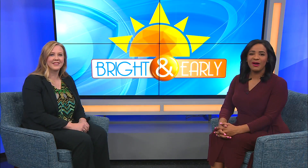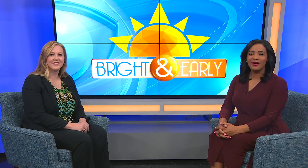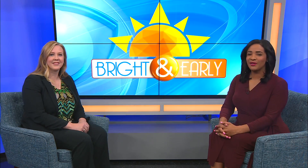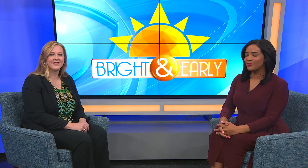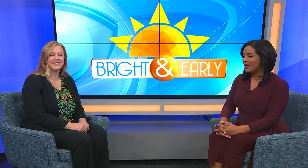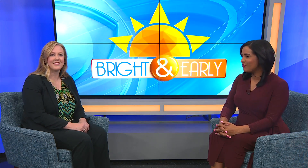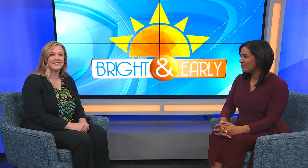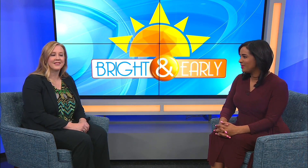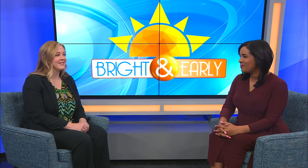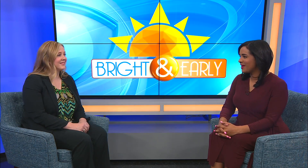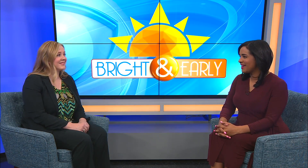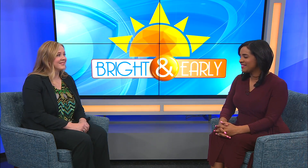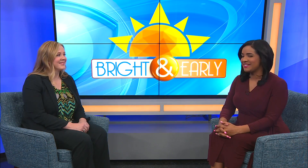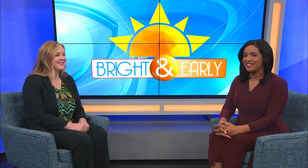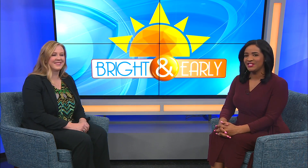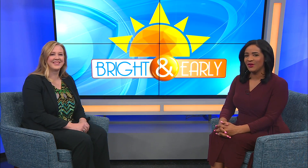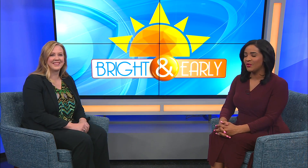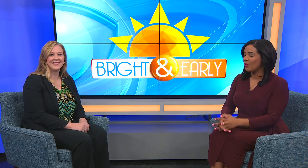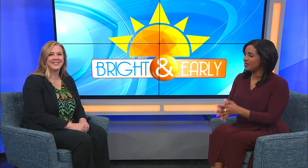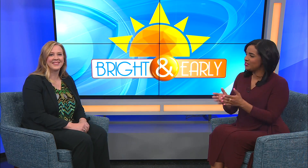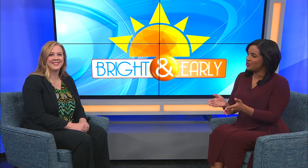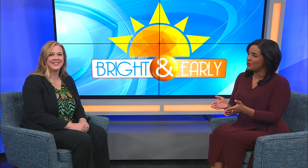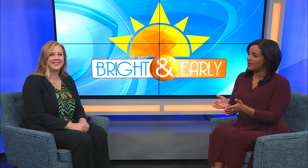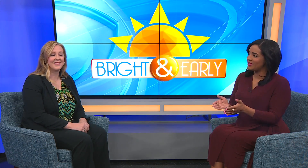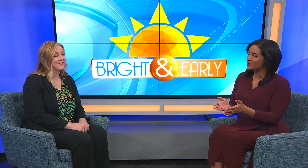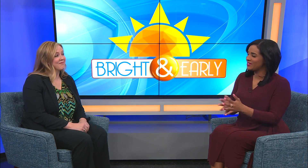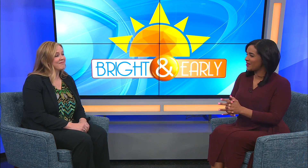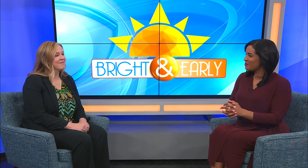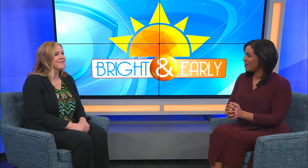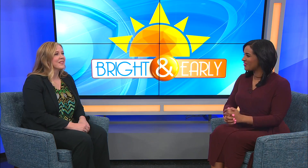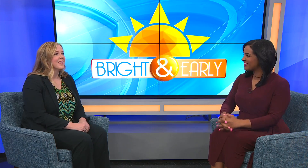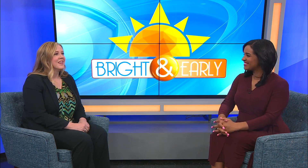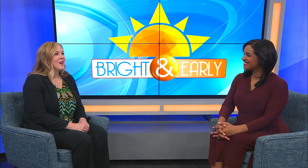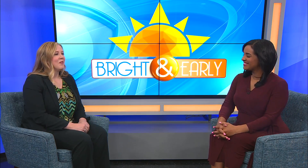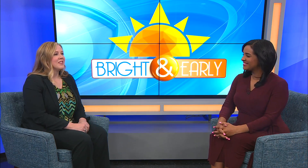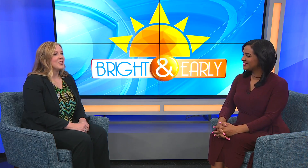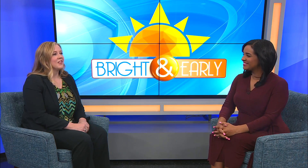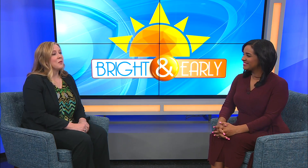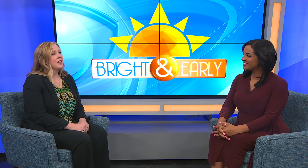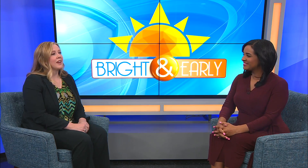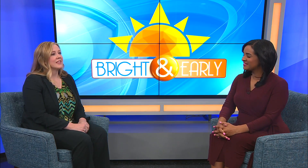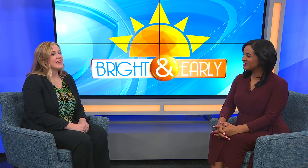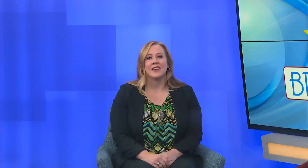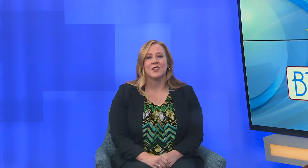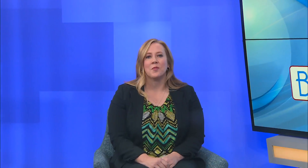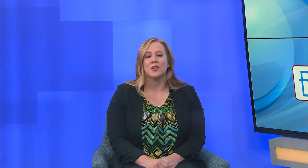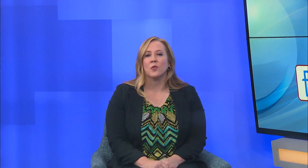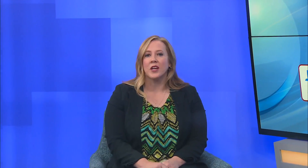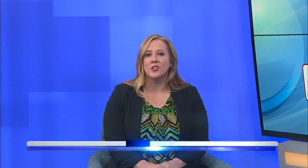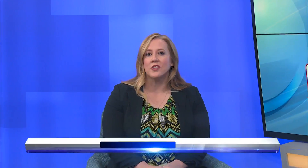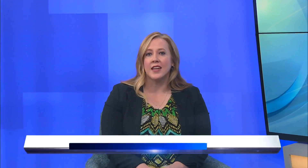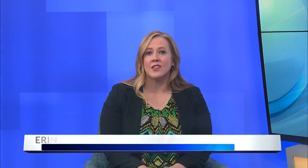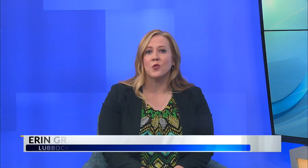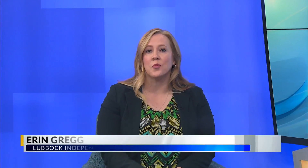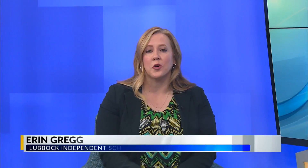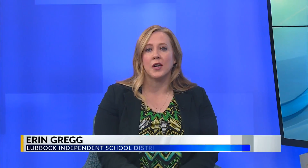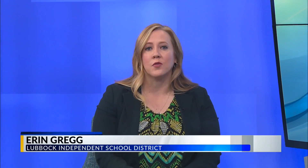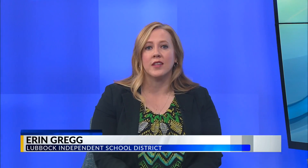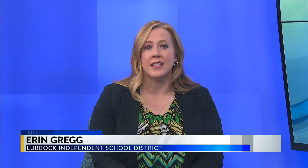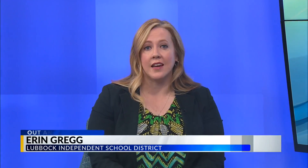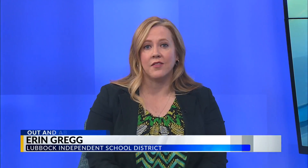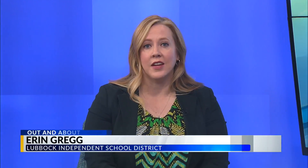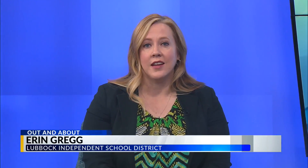joined by Erin Gregg from Lubbock ISD so Erin what is new in this week's out and about well Sasha Lubbock ISD is home to the regional day school